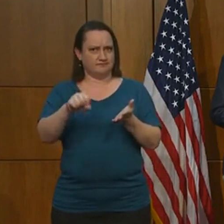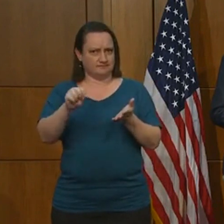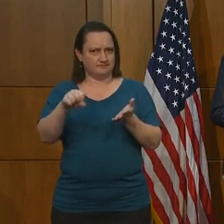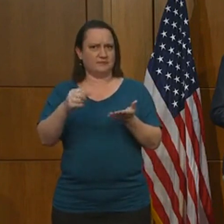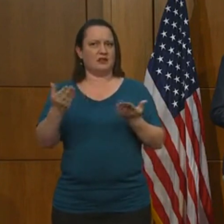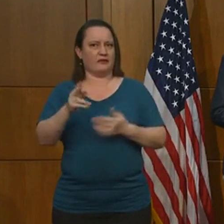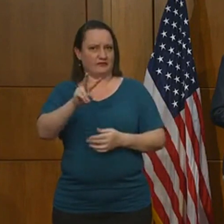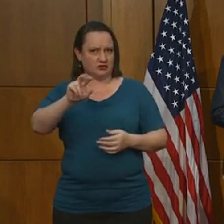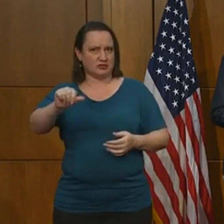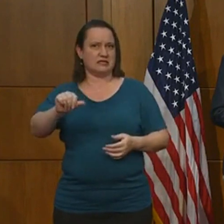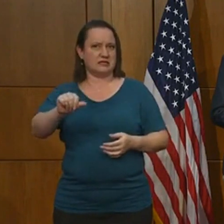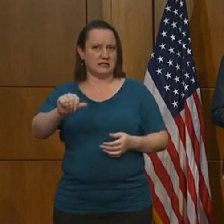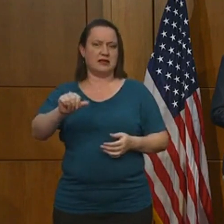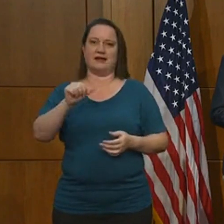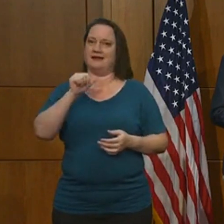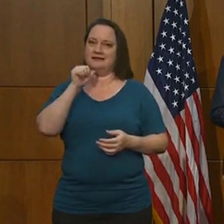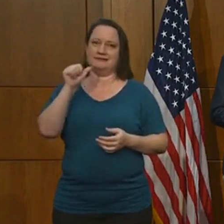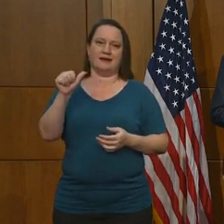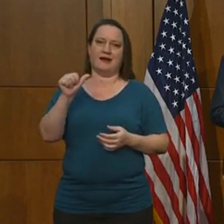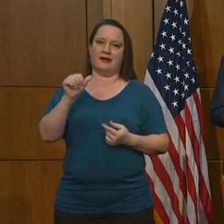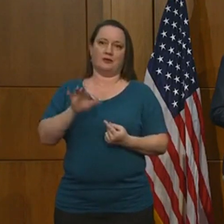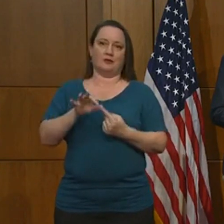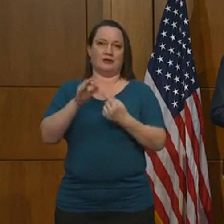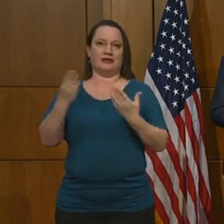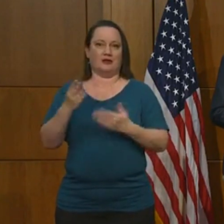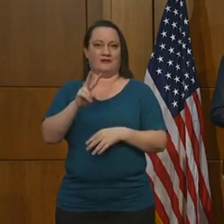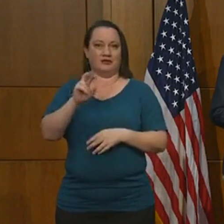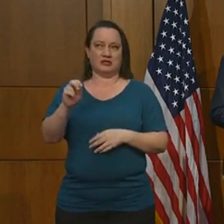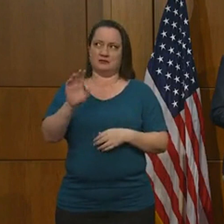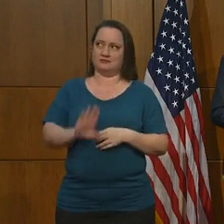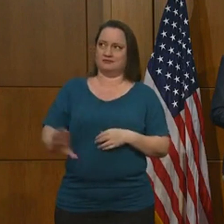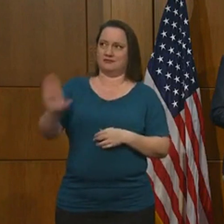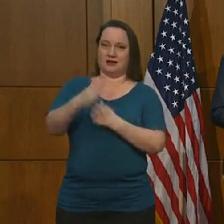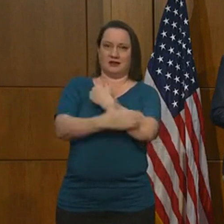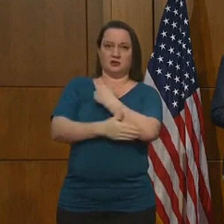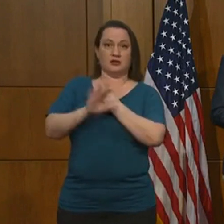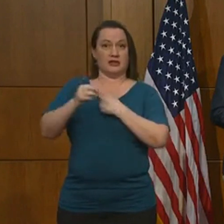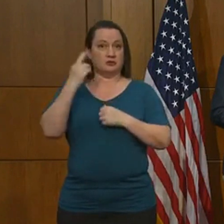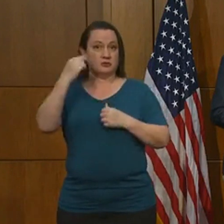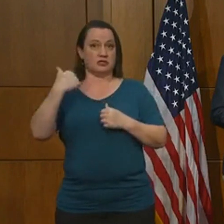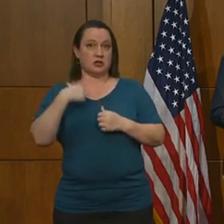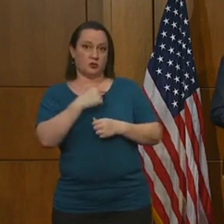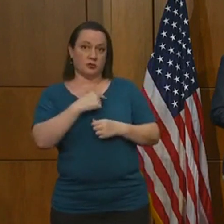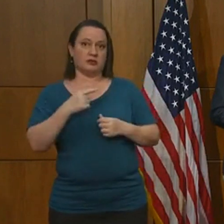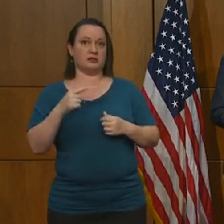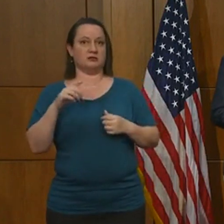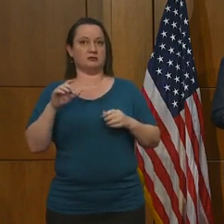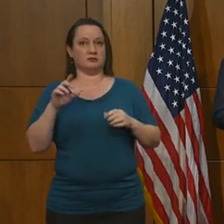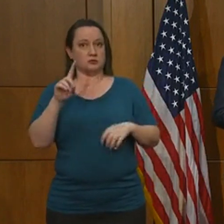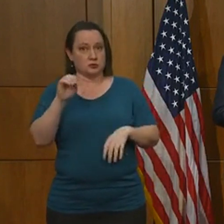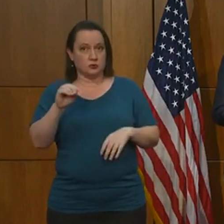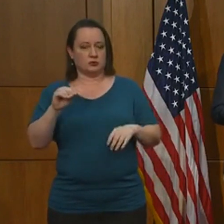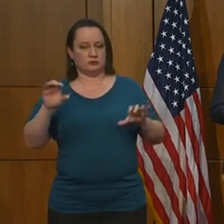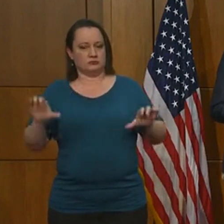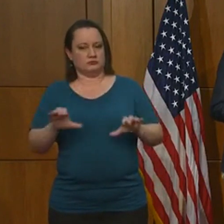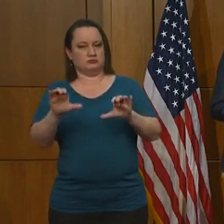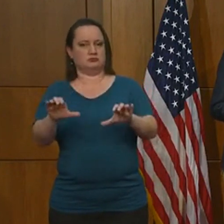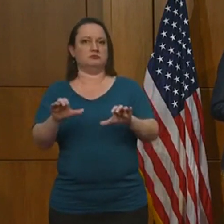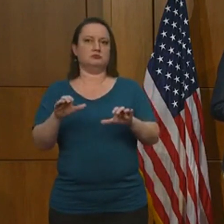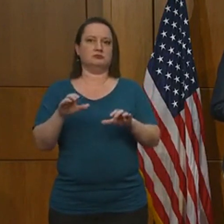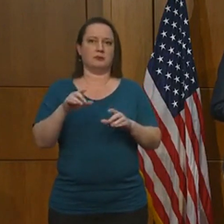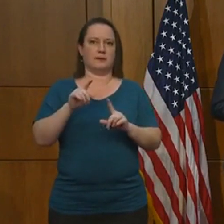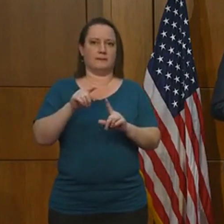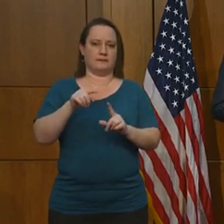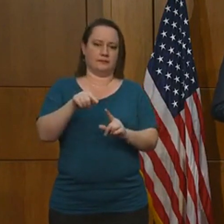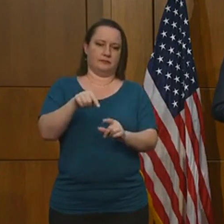here in Virginia. That's not unique here in Virginia. That's part of the reason why we do point prevalence surveys, to establish the existence